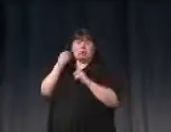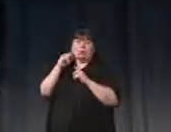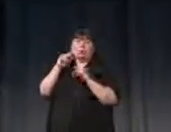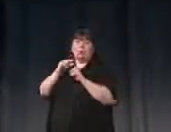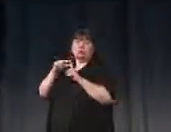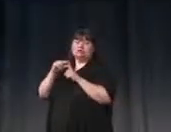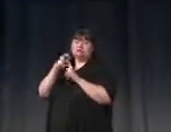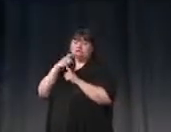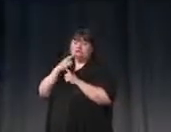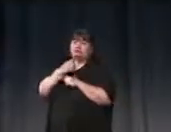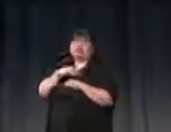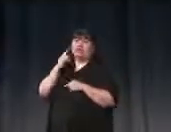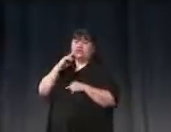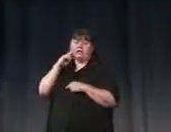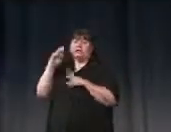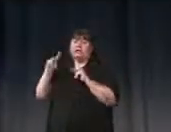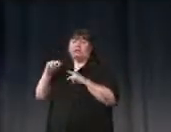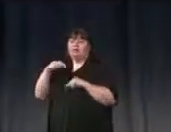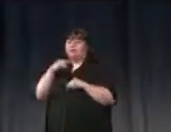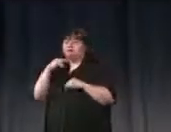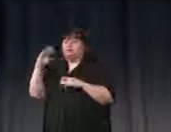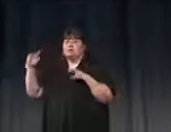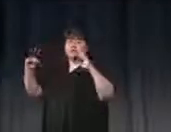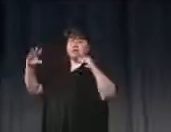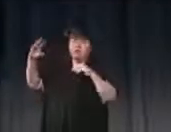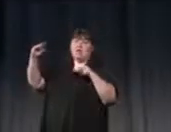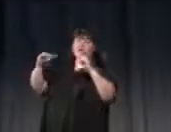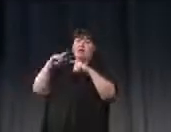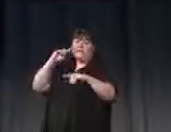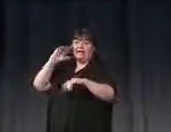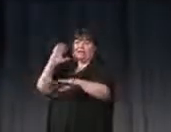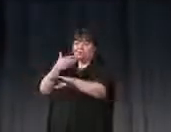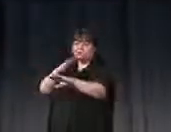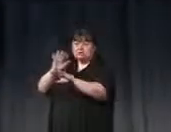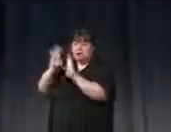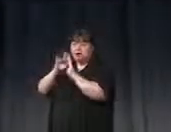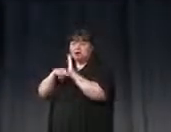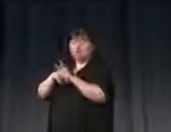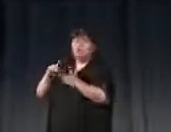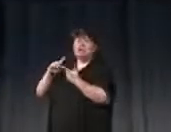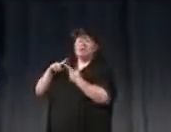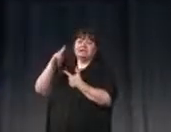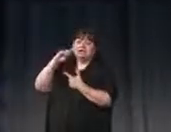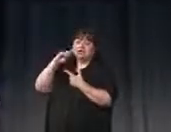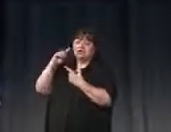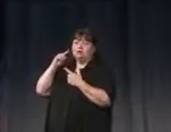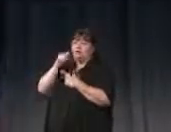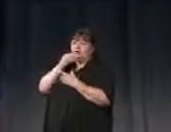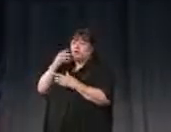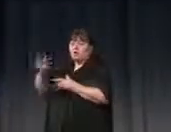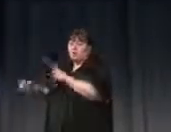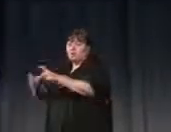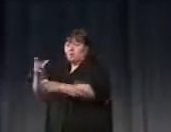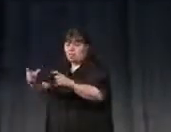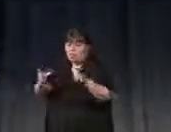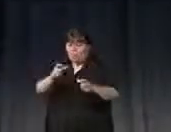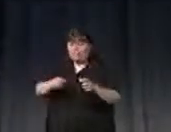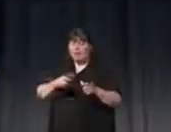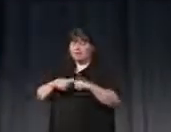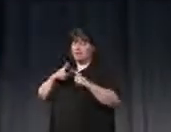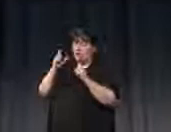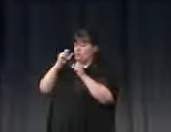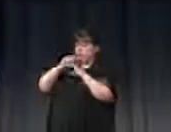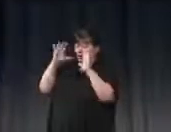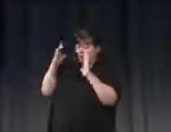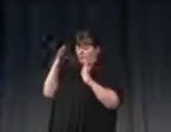sitting in a restaurant. You could hear a couple different people. You could tell that they were relaxed. You could hear music in the background. You could hear dishes clattering. And what's remarkable about that is that you were making